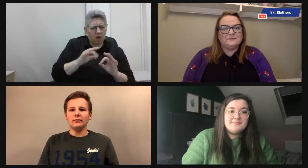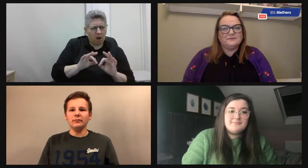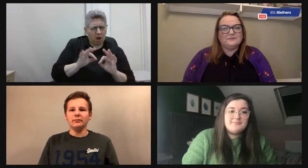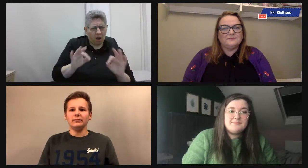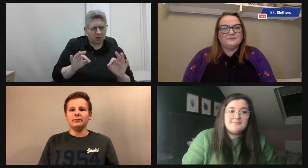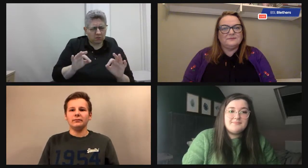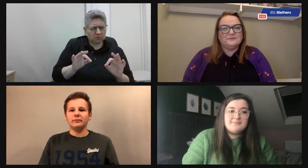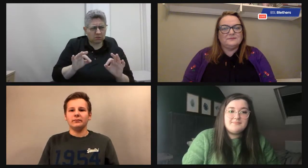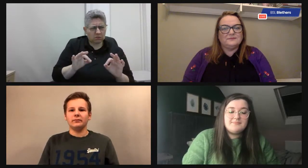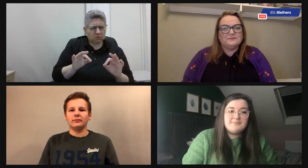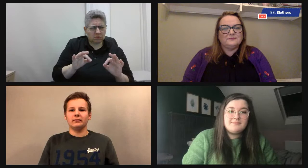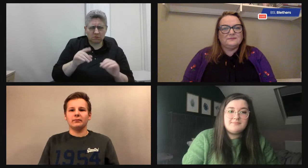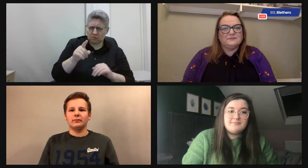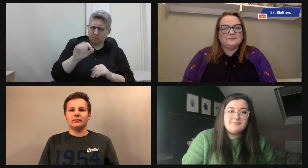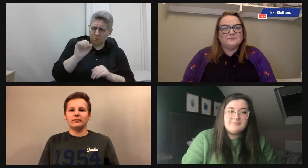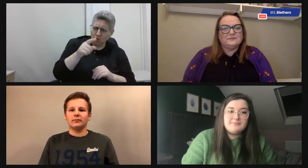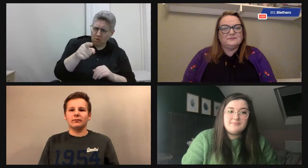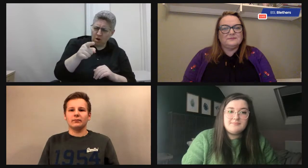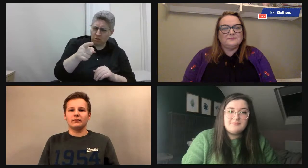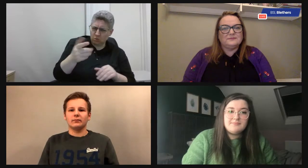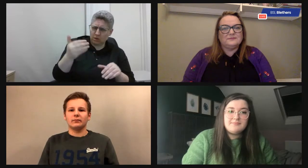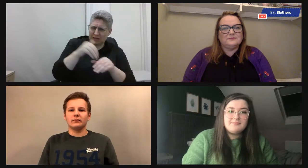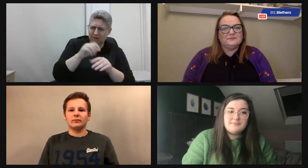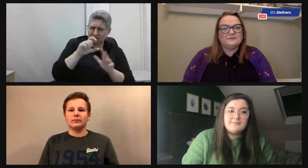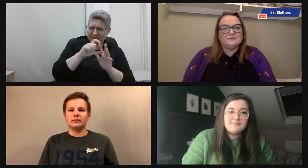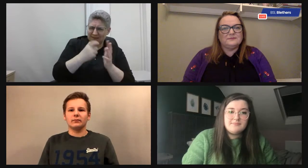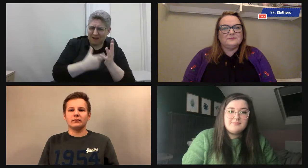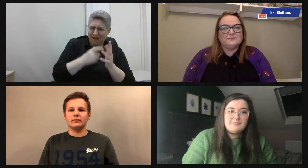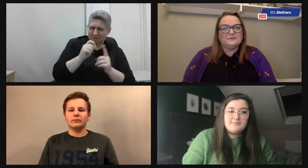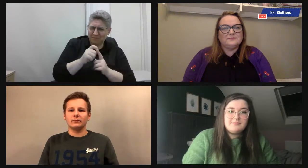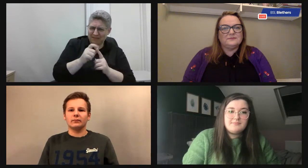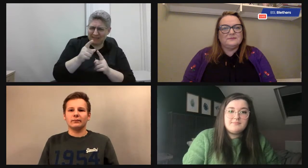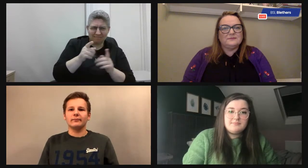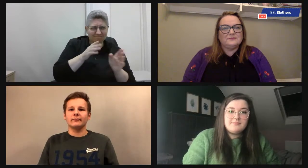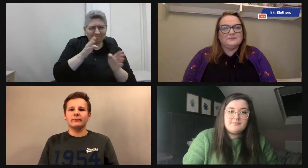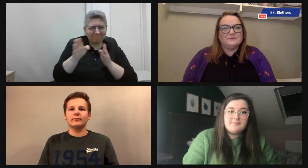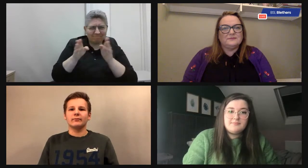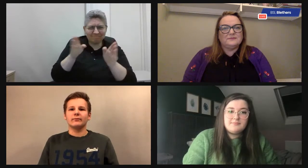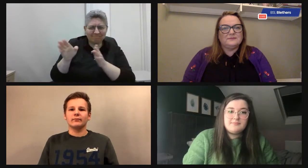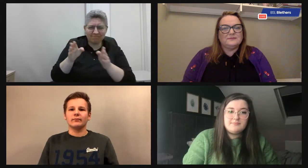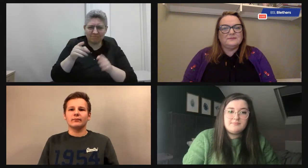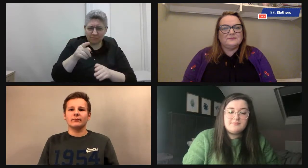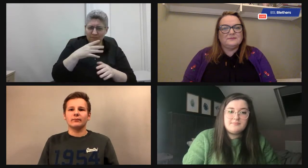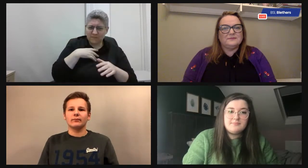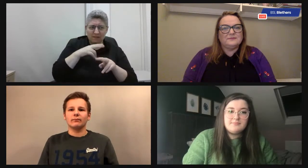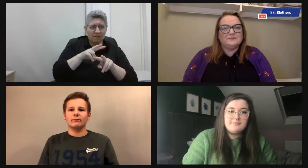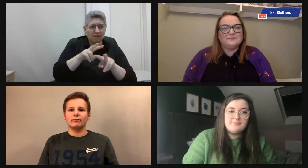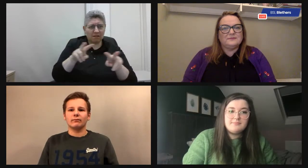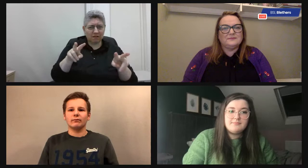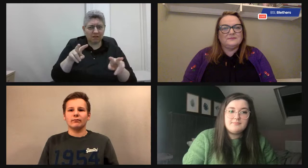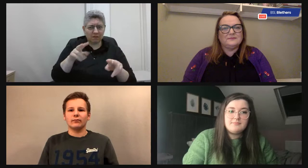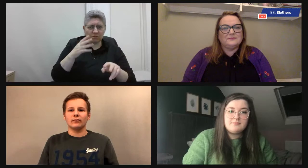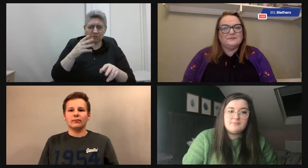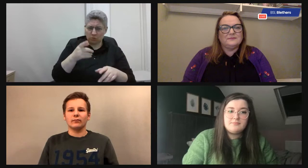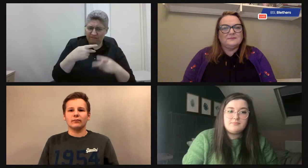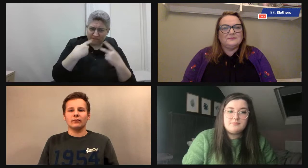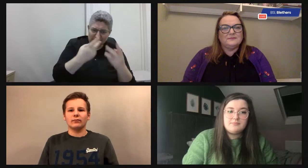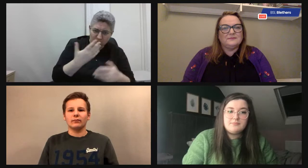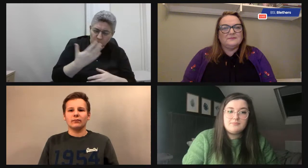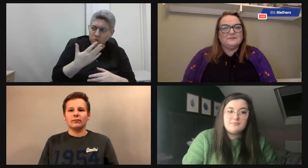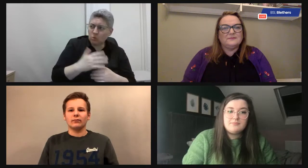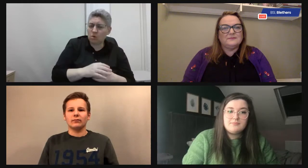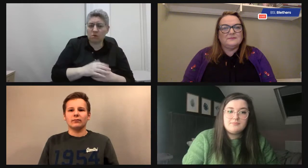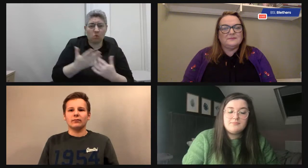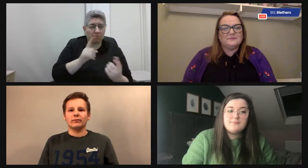those contributions. I'd like to ask you both, though, and Moira as well, because you've been involved in the Deaf Roots and Pride project. You've been out and